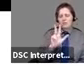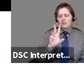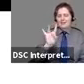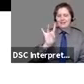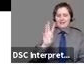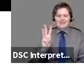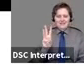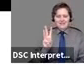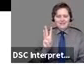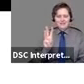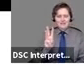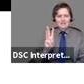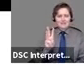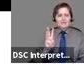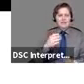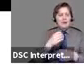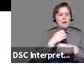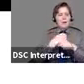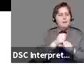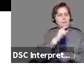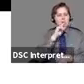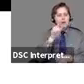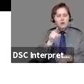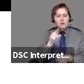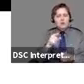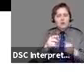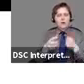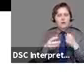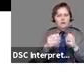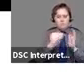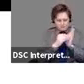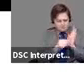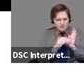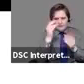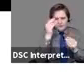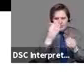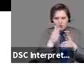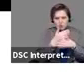419-241-7386. Be sure that you are heeding this information, sharing that